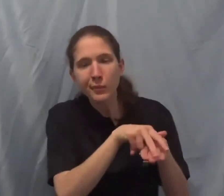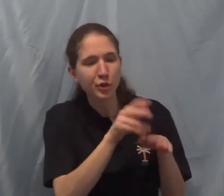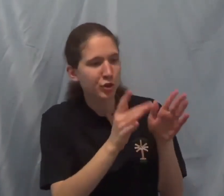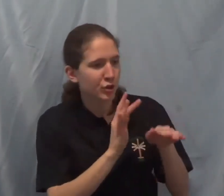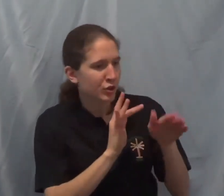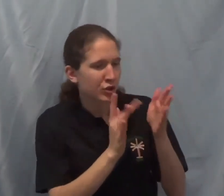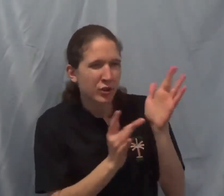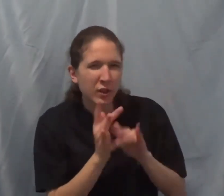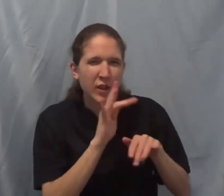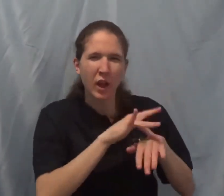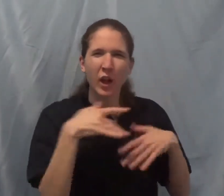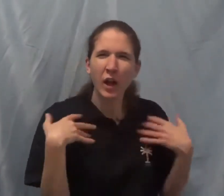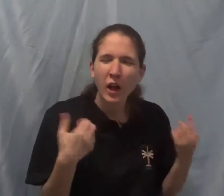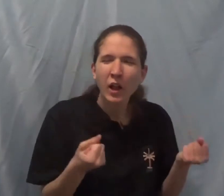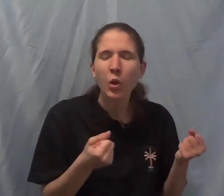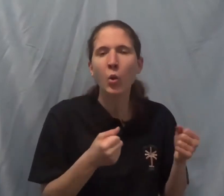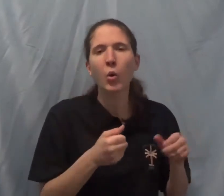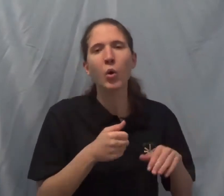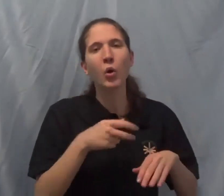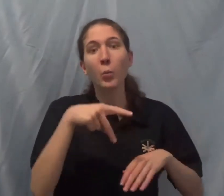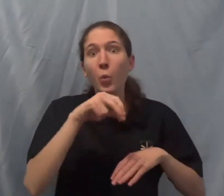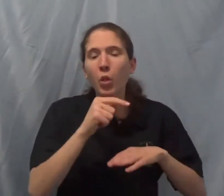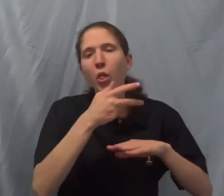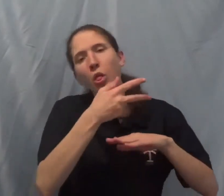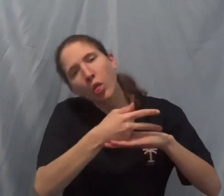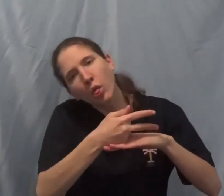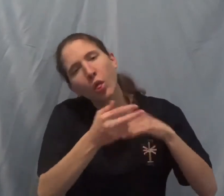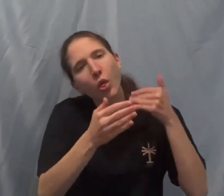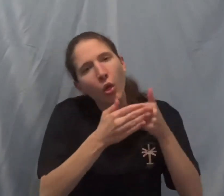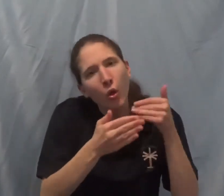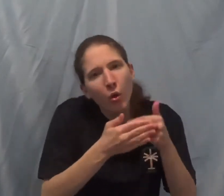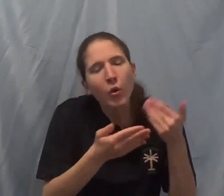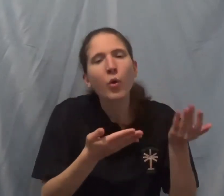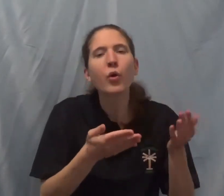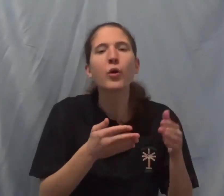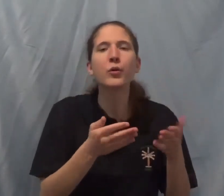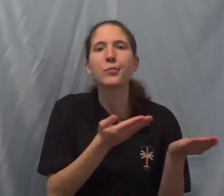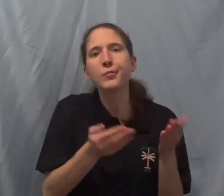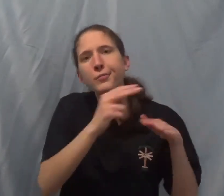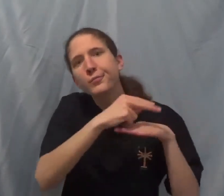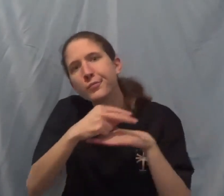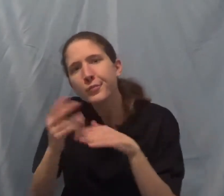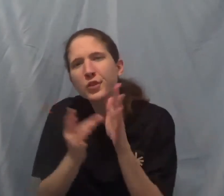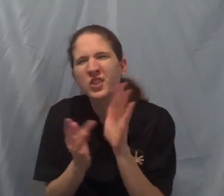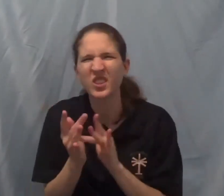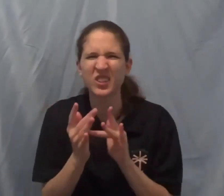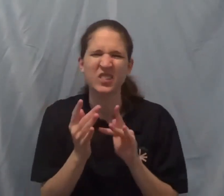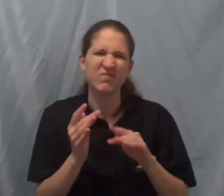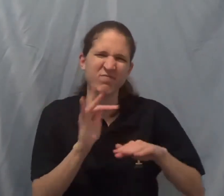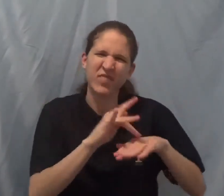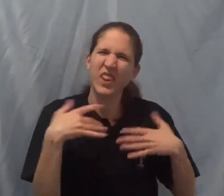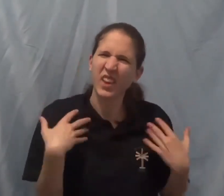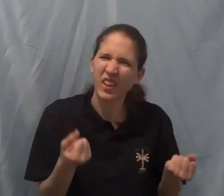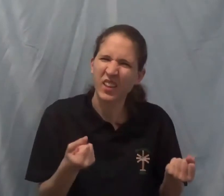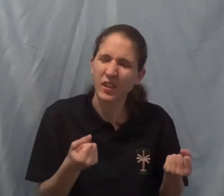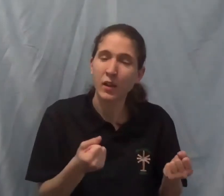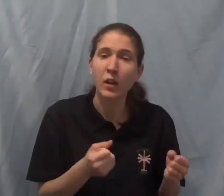is leprosy. Flesh decomposes while you're alive. That's no fun. And I would say, these lepers and these